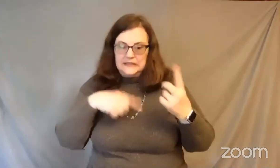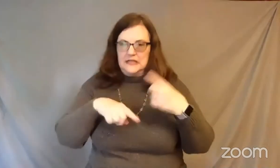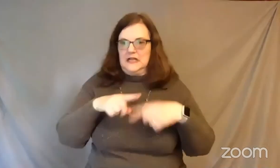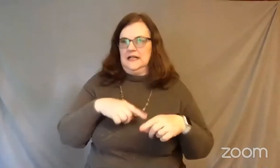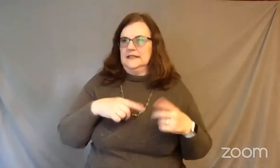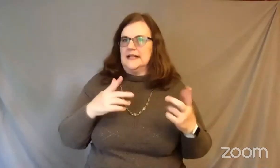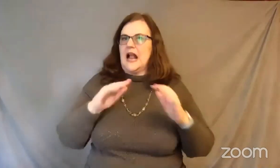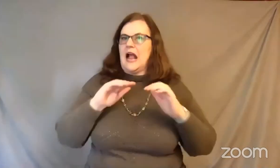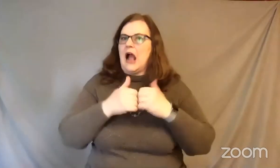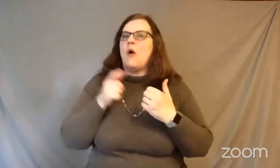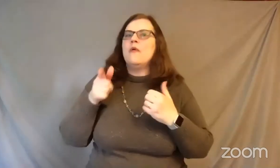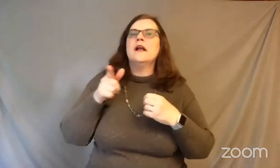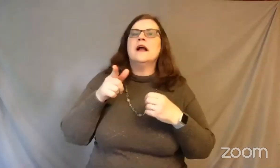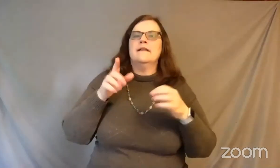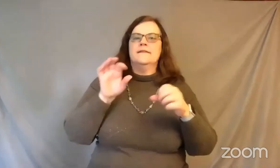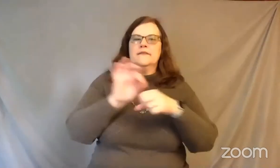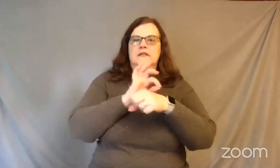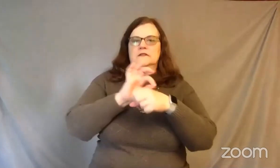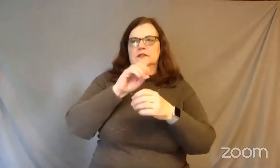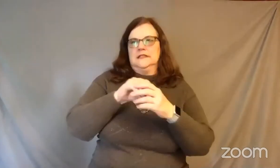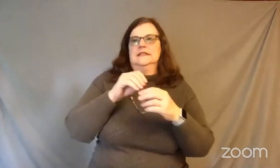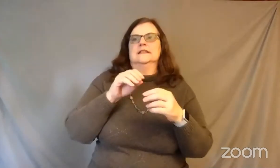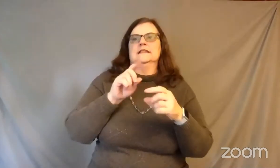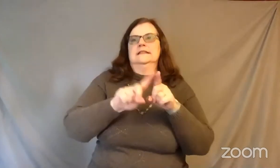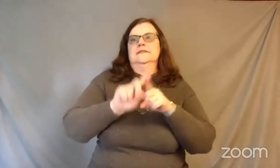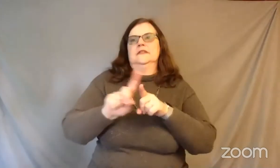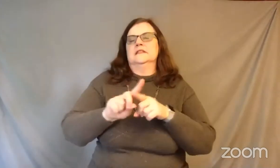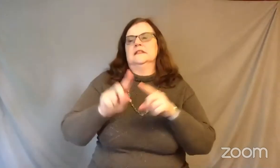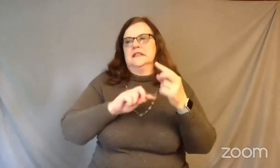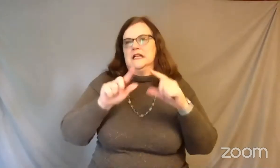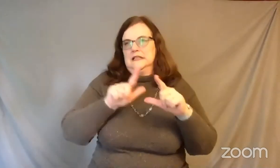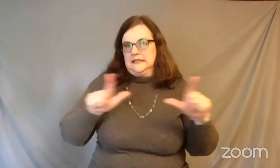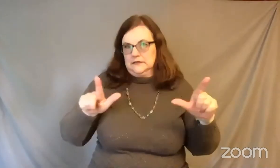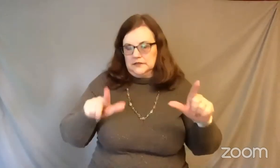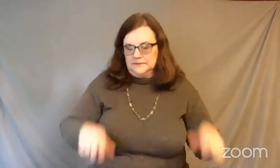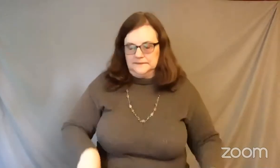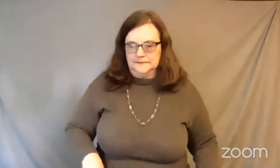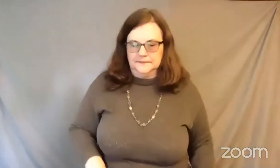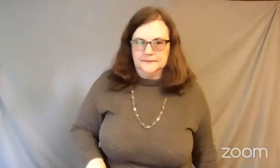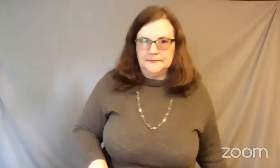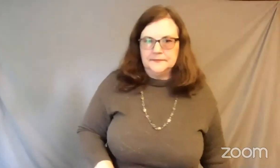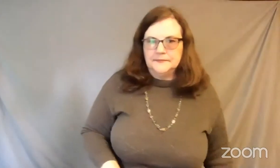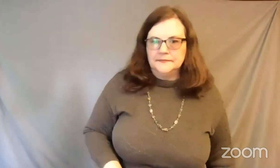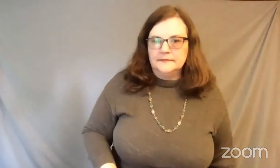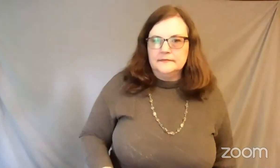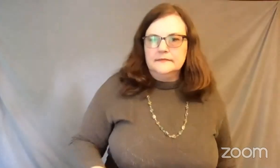We'll be looking at the question of pointing and how it functions differently in sign